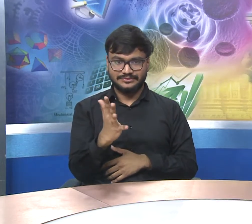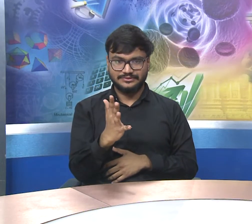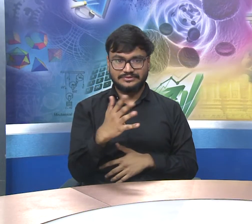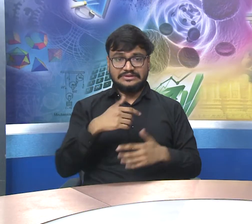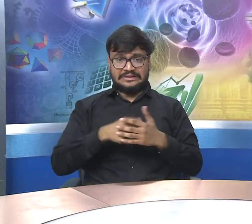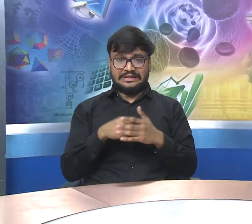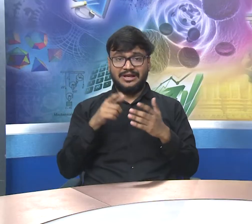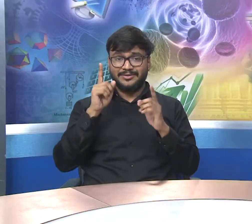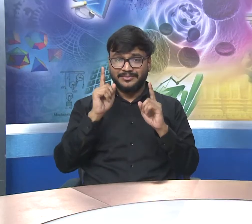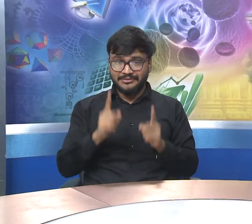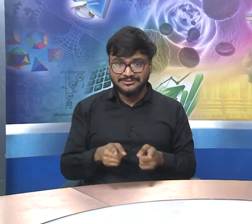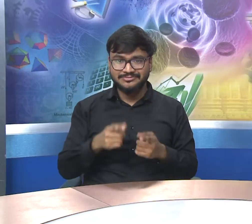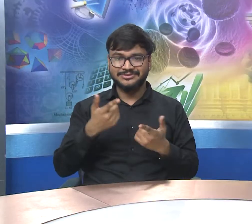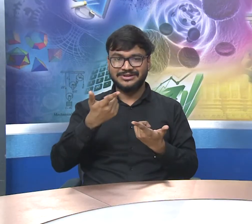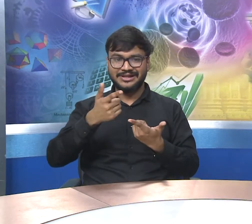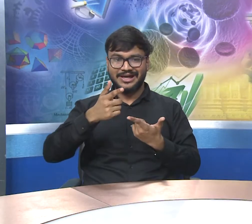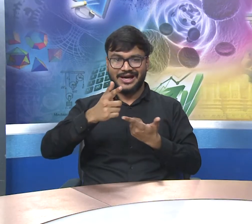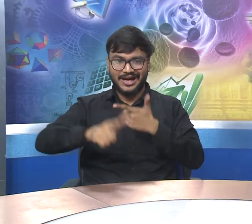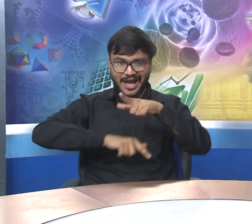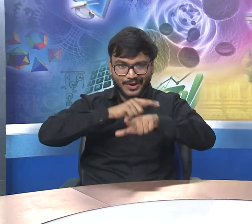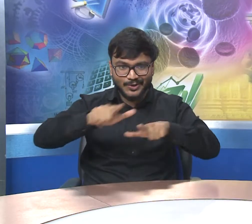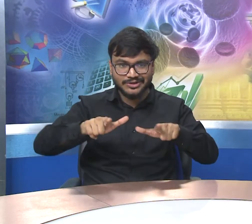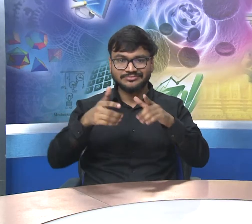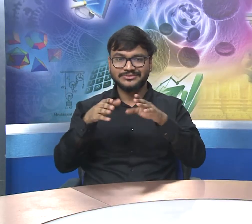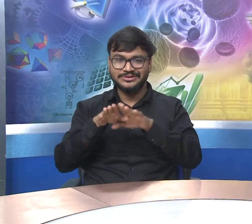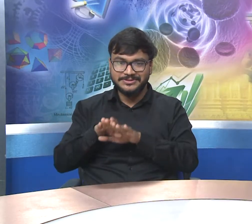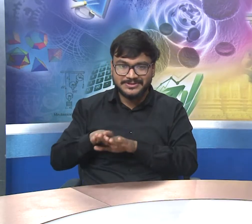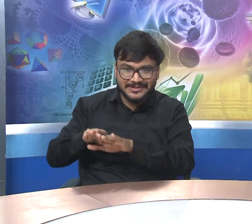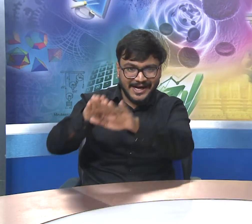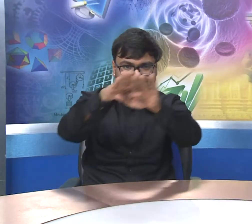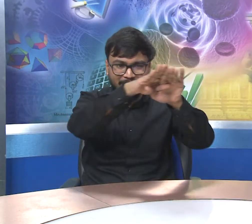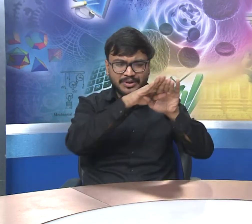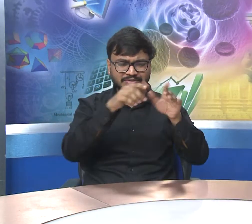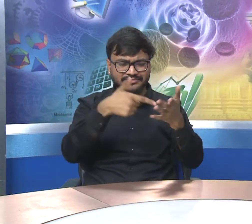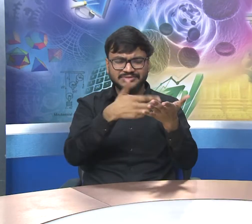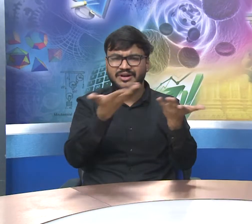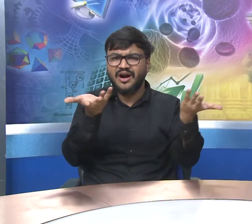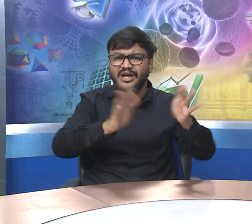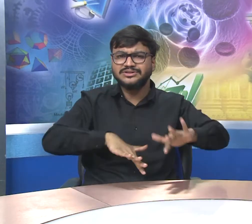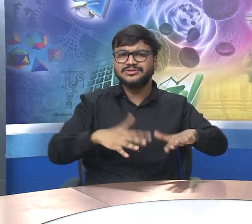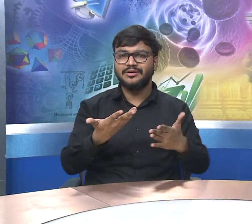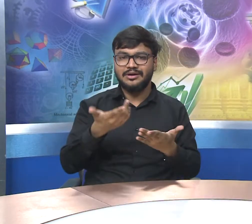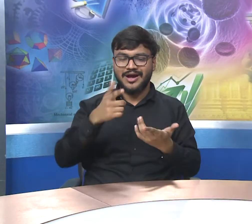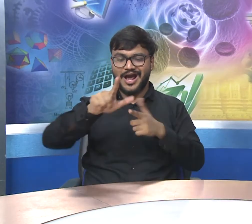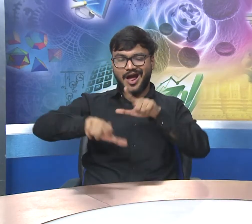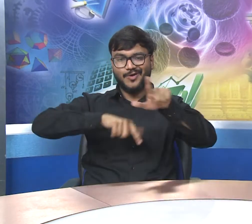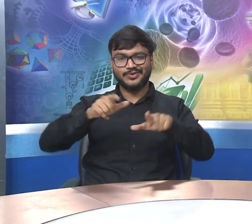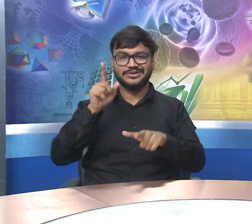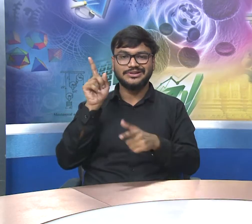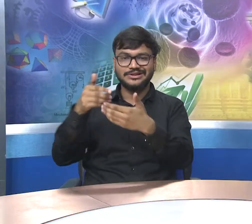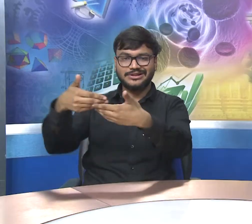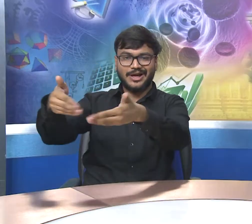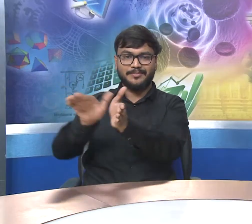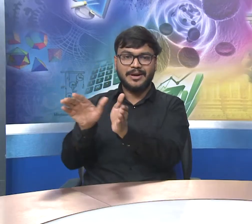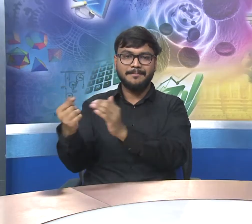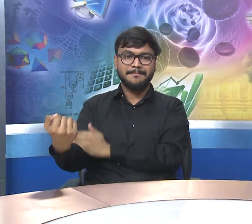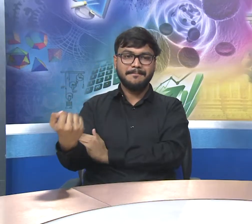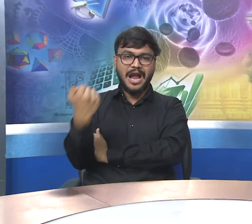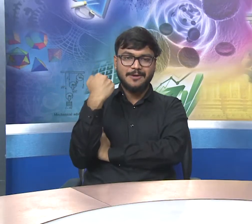declaring something to be a standard. When a standard variety evolves, the language community adopts